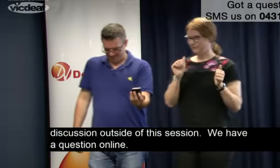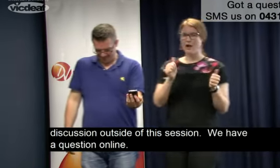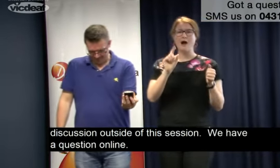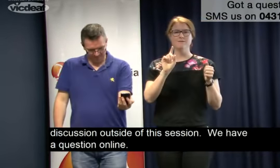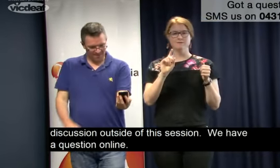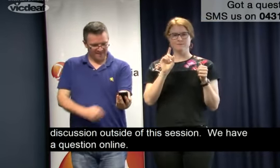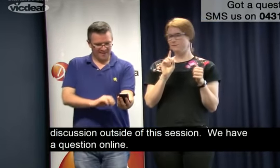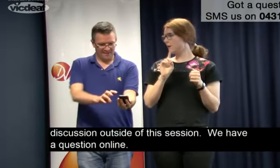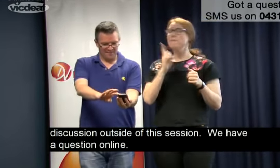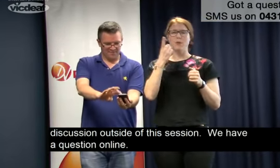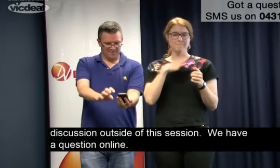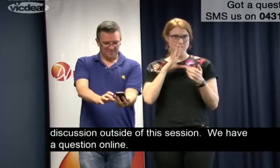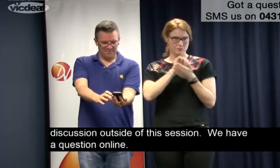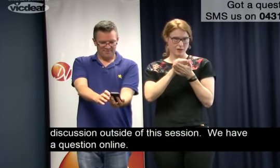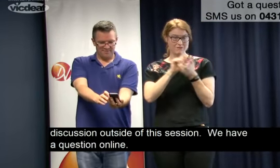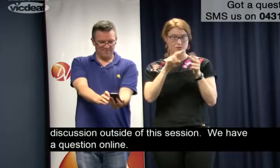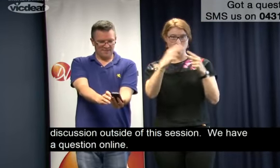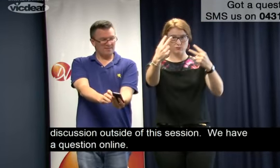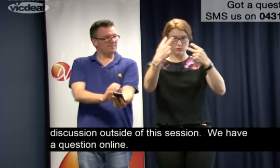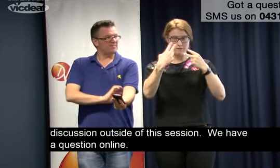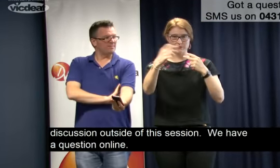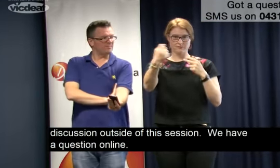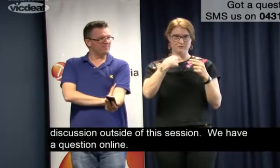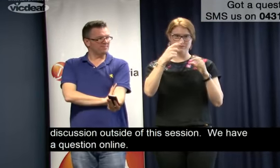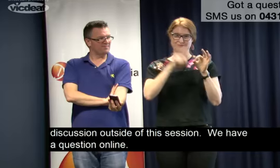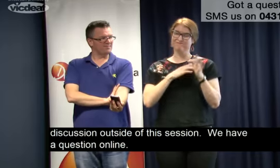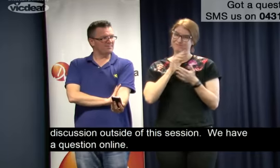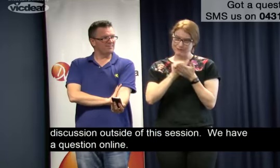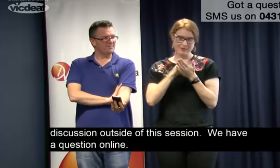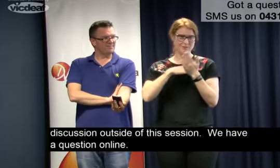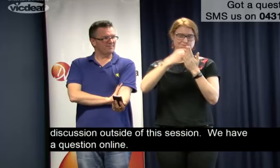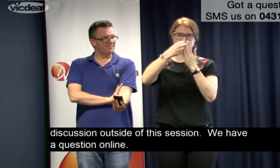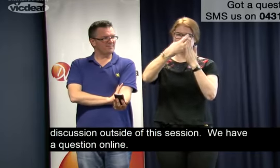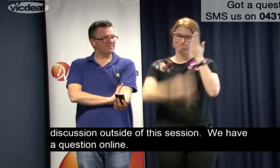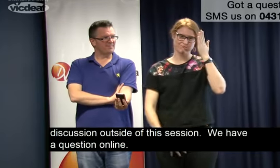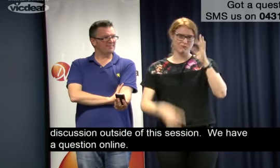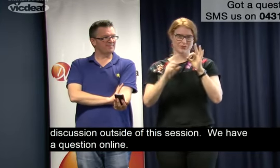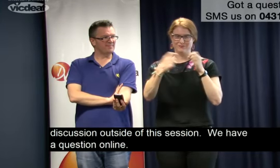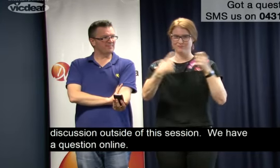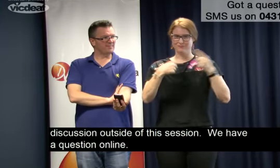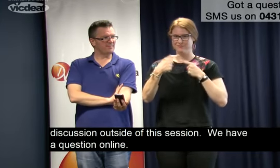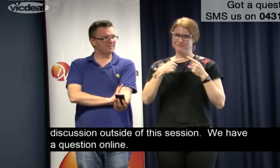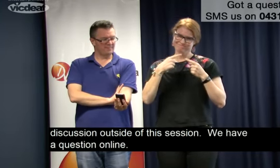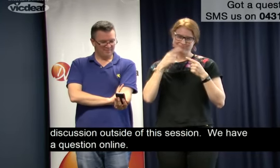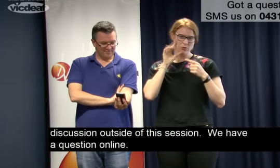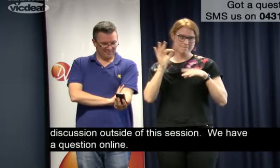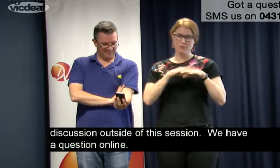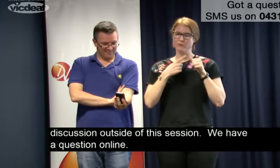I want want to apologise up front to those who are